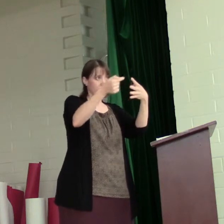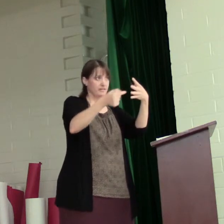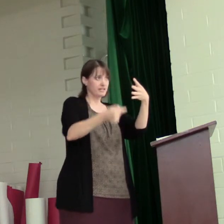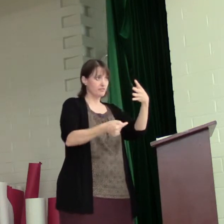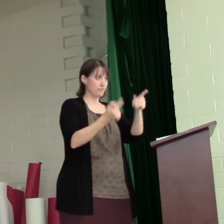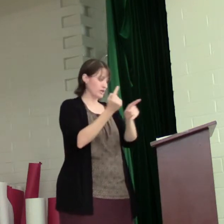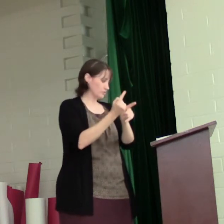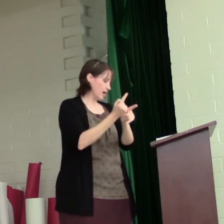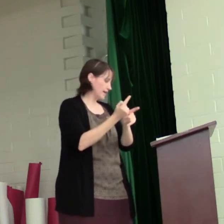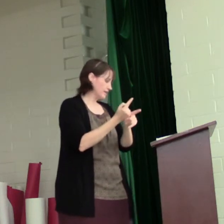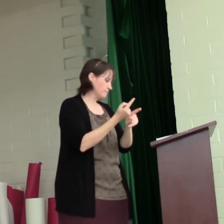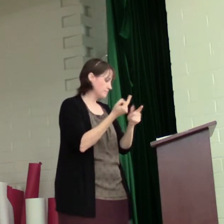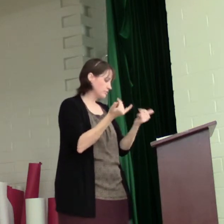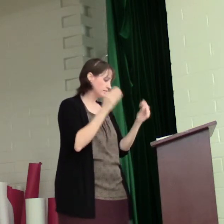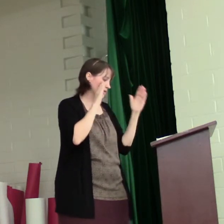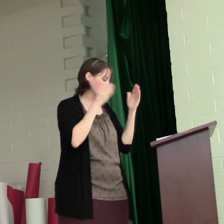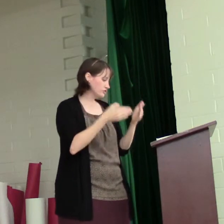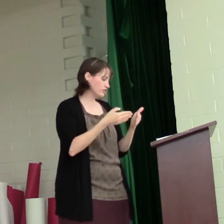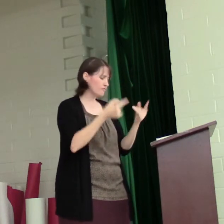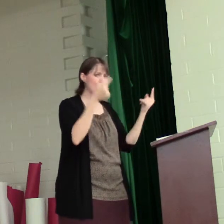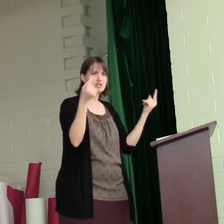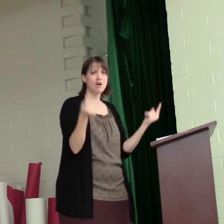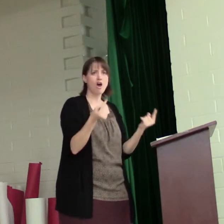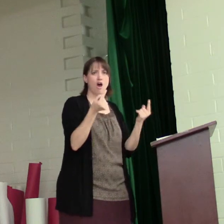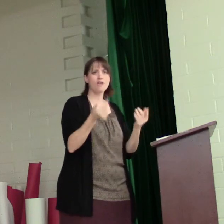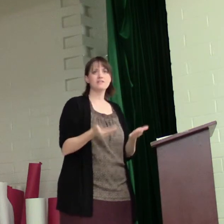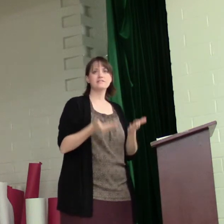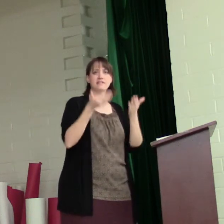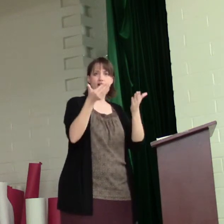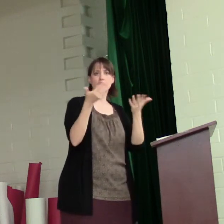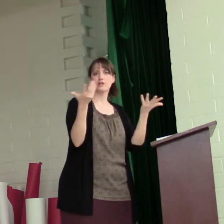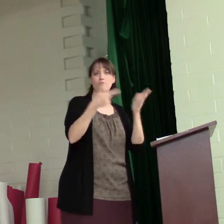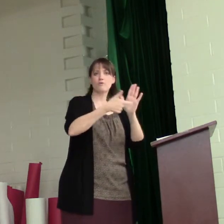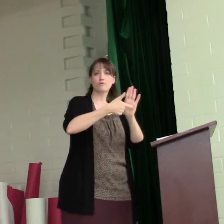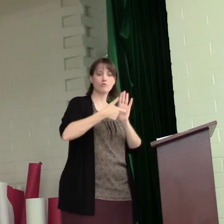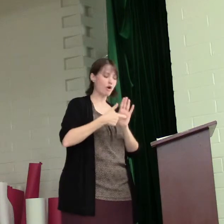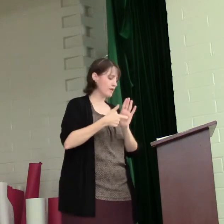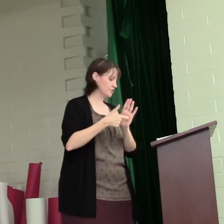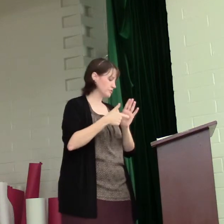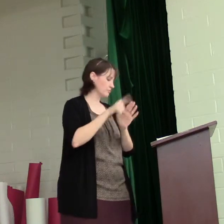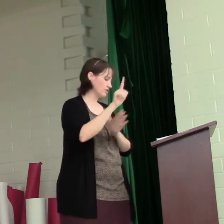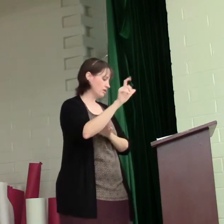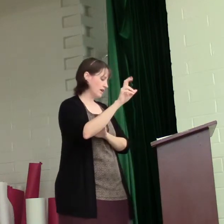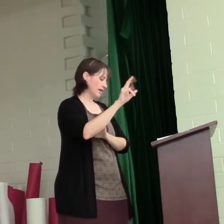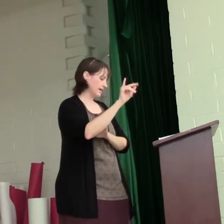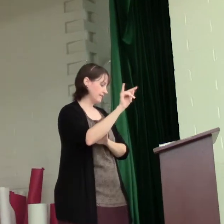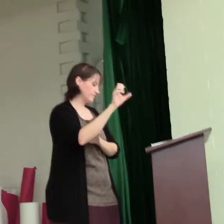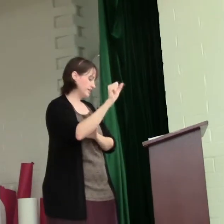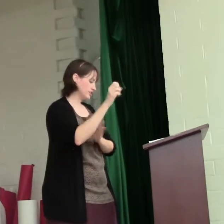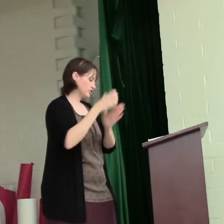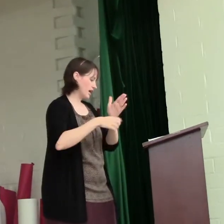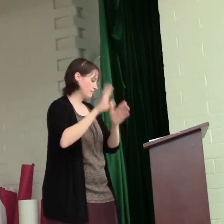the different ones, right? So today we're just going to focus on the sin offering and what the requirements were in Leviticus chapter